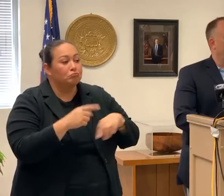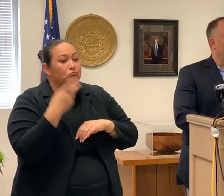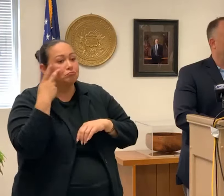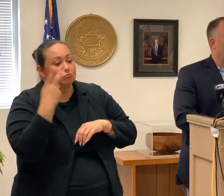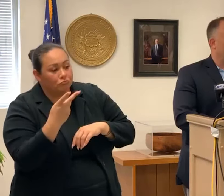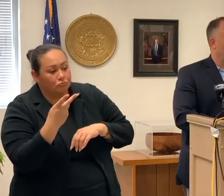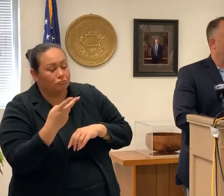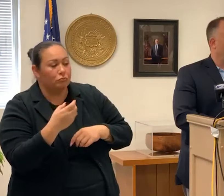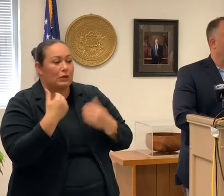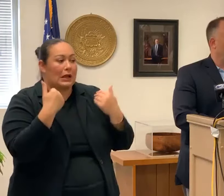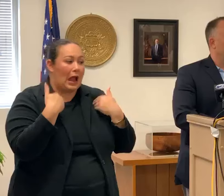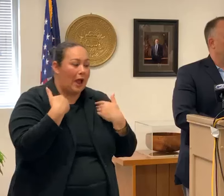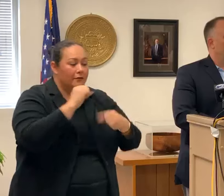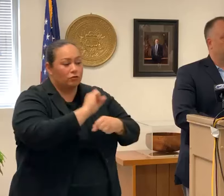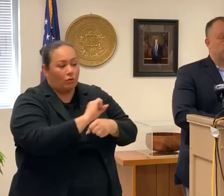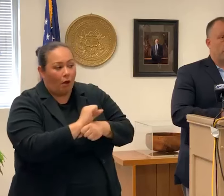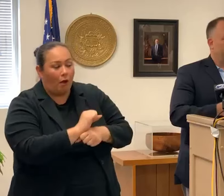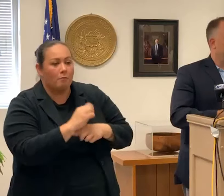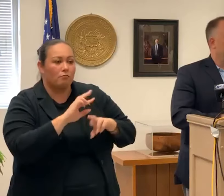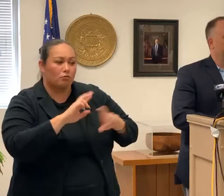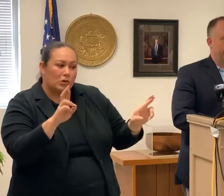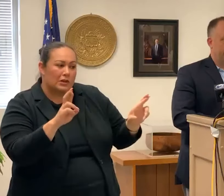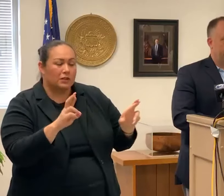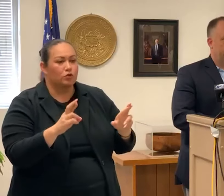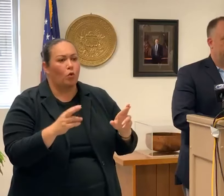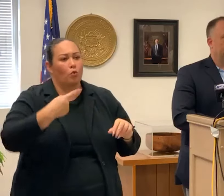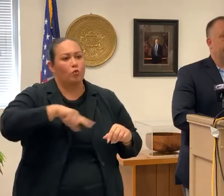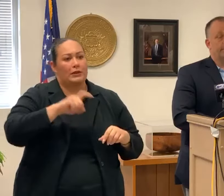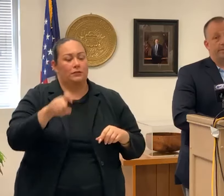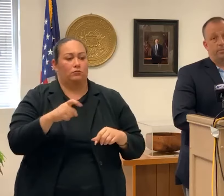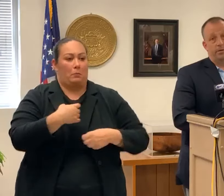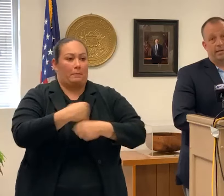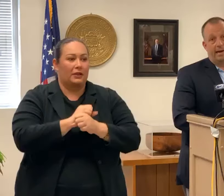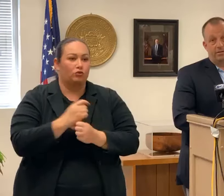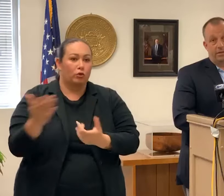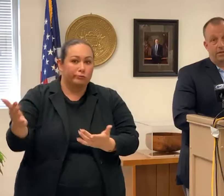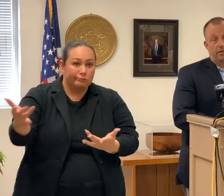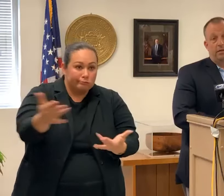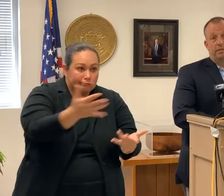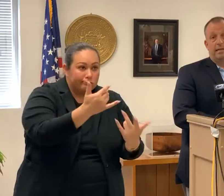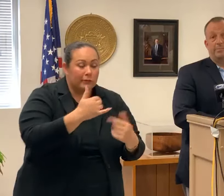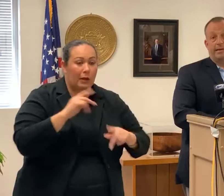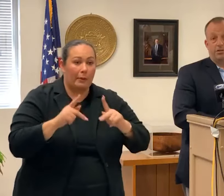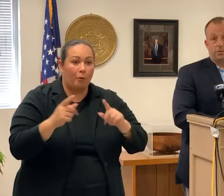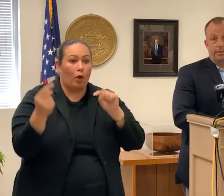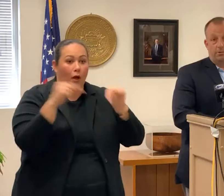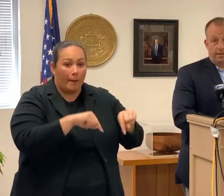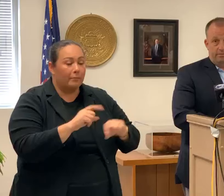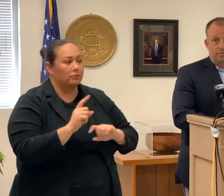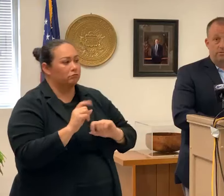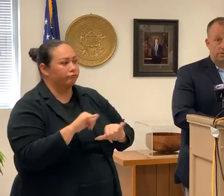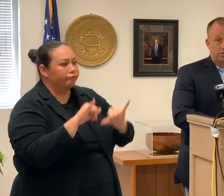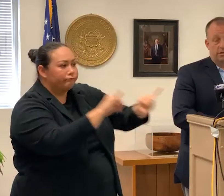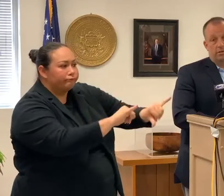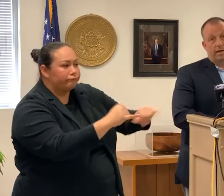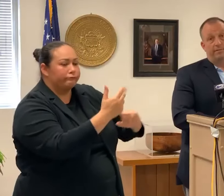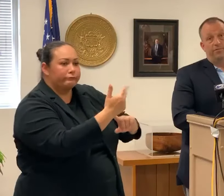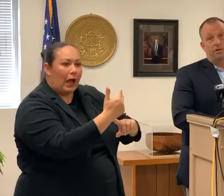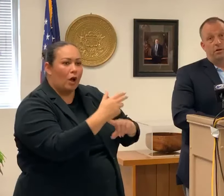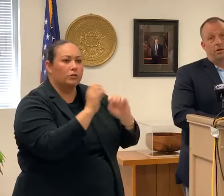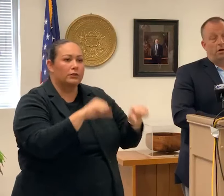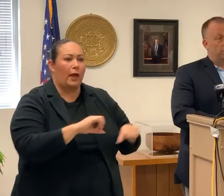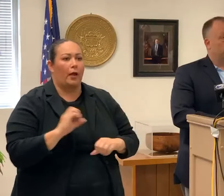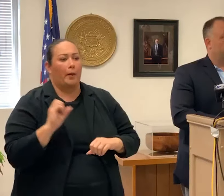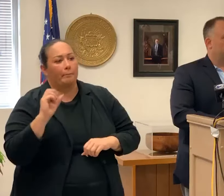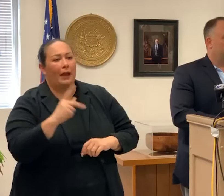that will have an impact on us going forward, which is why we have to be steady. Steady getting people into housing, steady making sure people can return to their